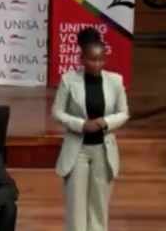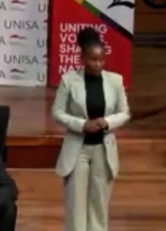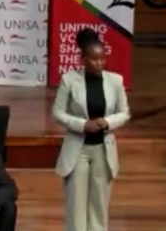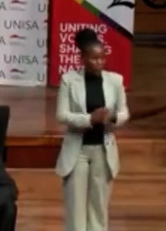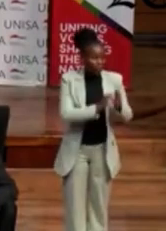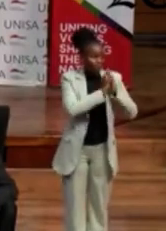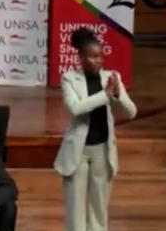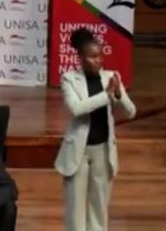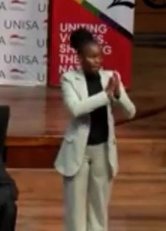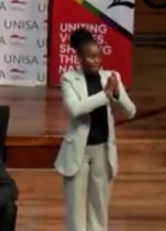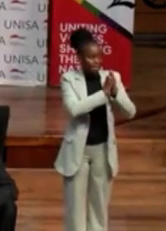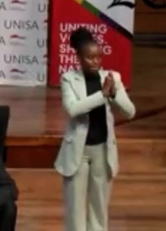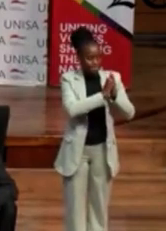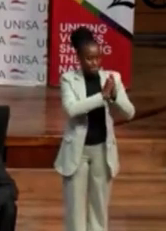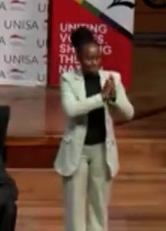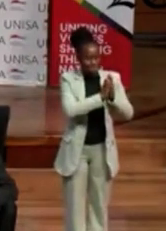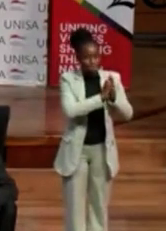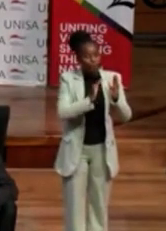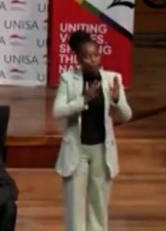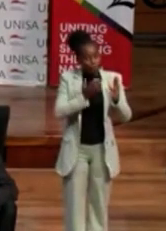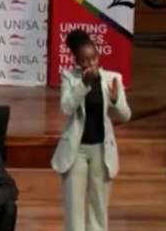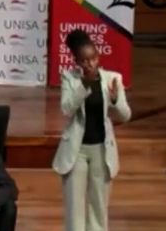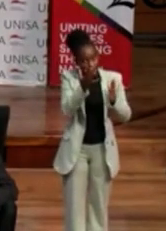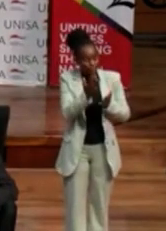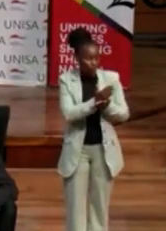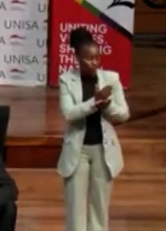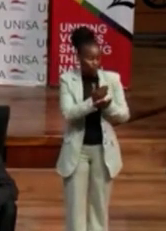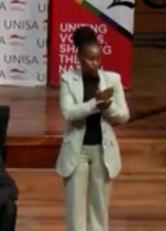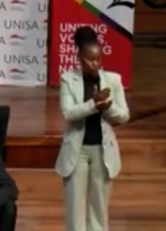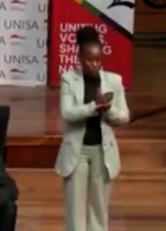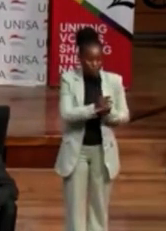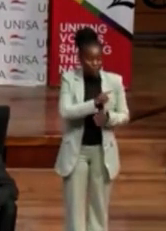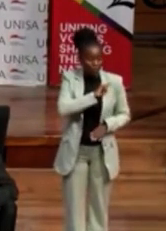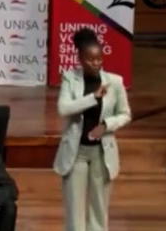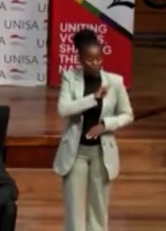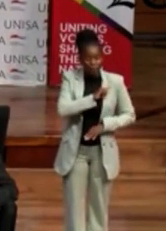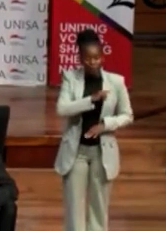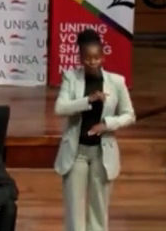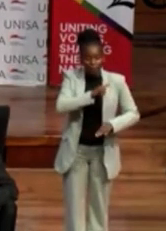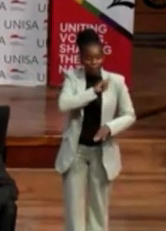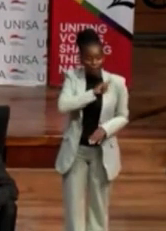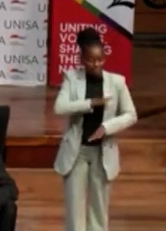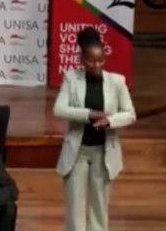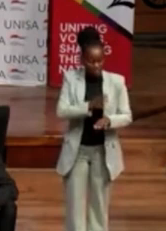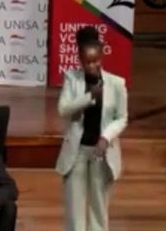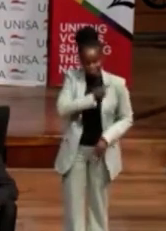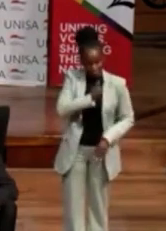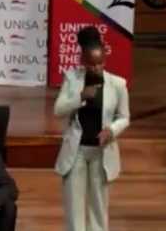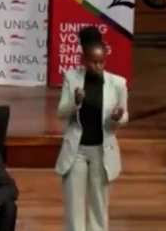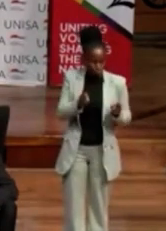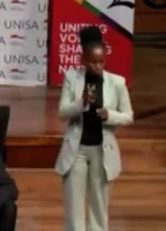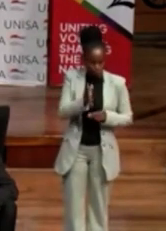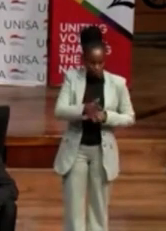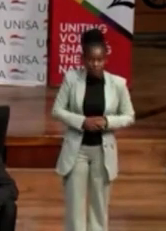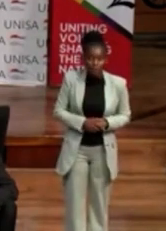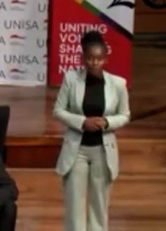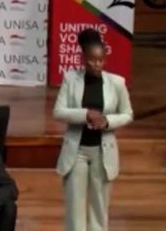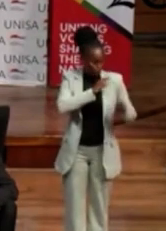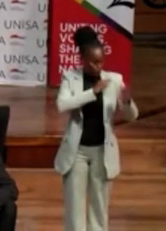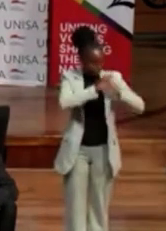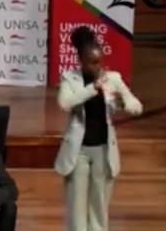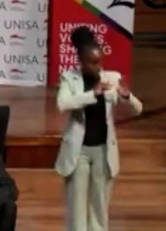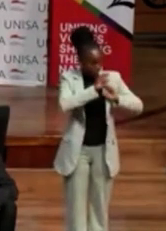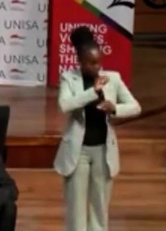example that I want to share, because we don't have a lot of time, that I think we should learn from. There